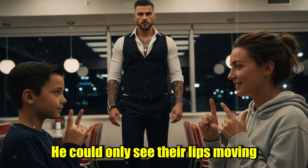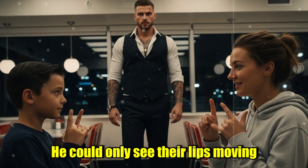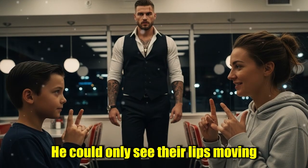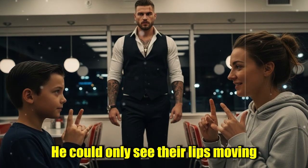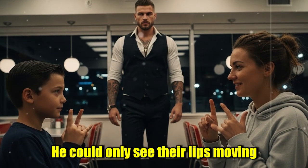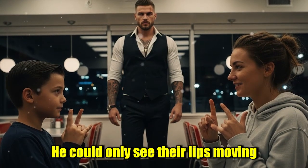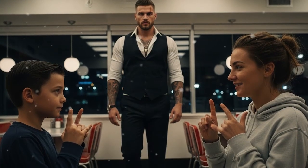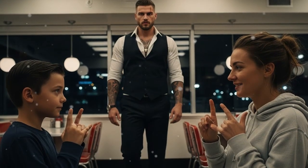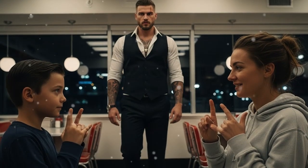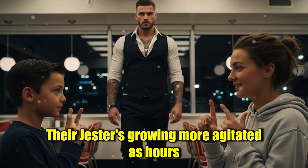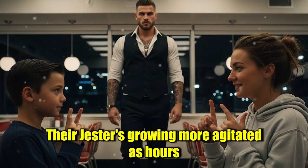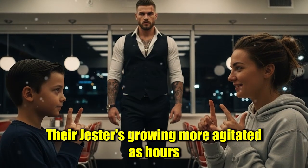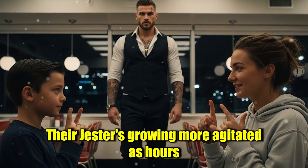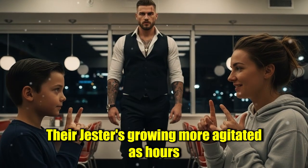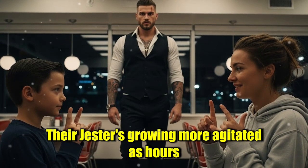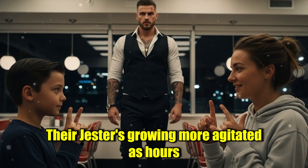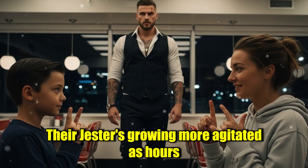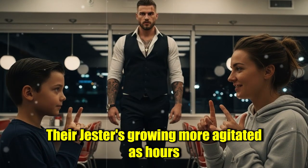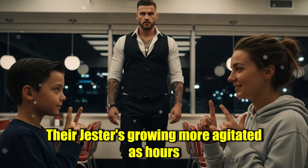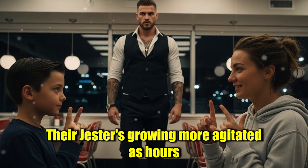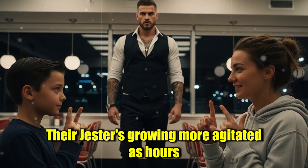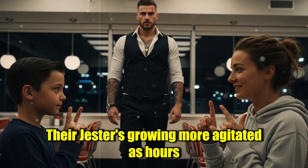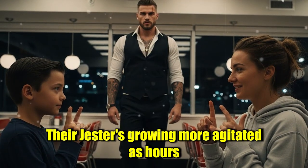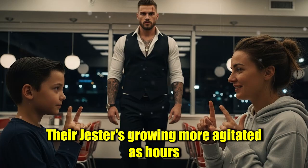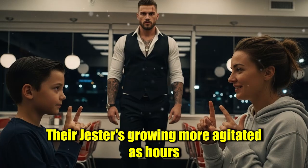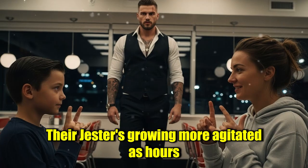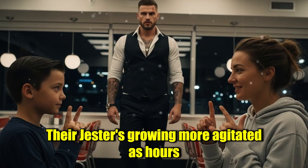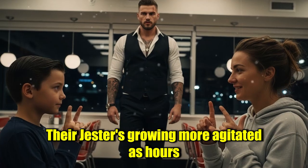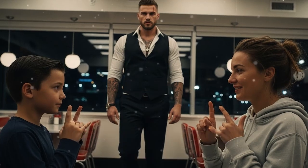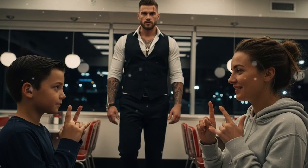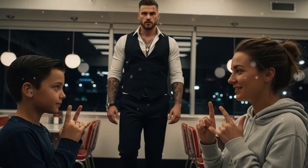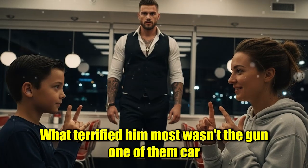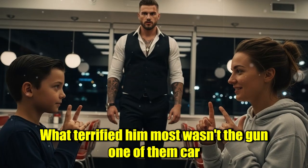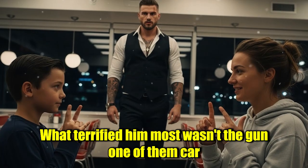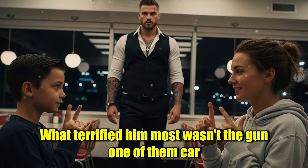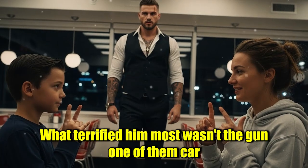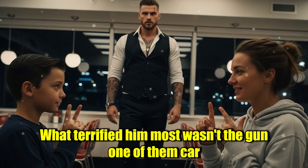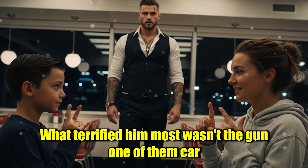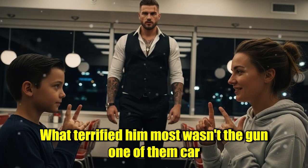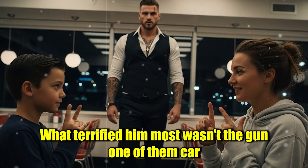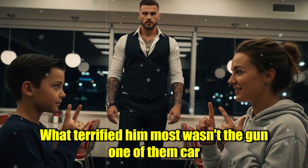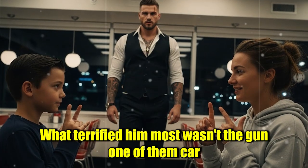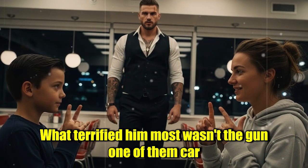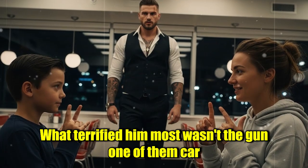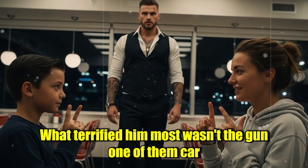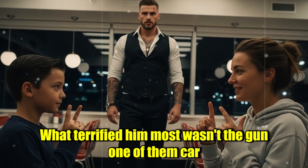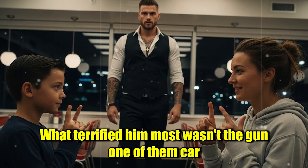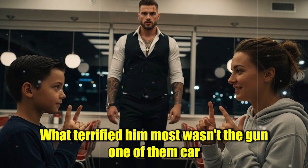see their lips moving, their gestures growing more agitated as hours passed. What terrified him most wasn't the gun one of them